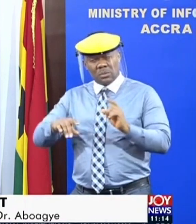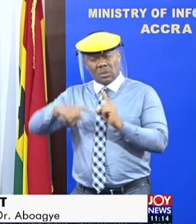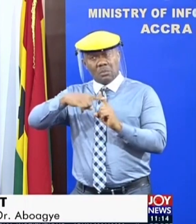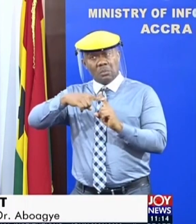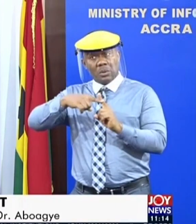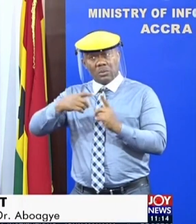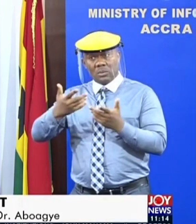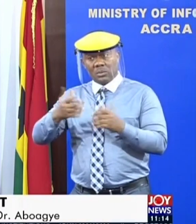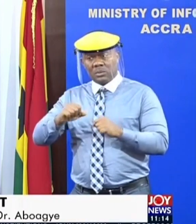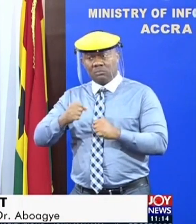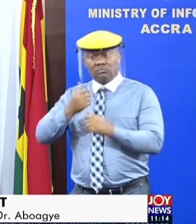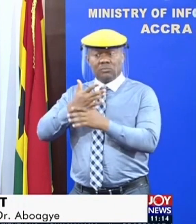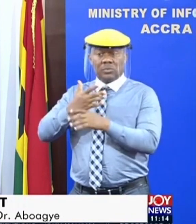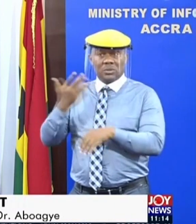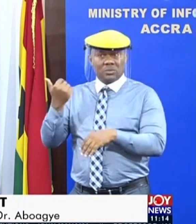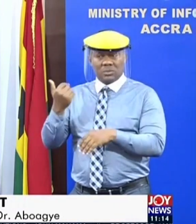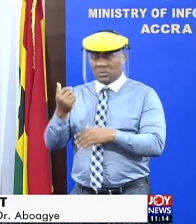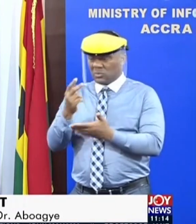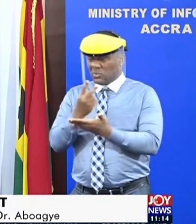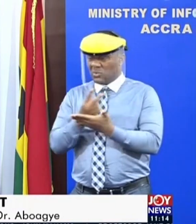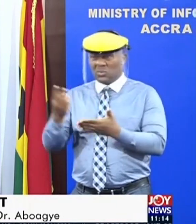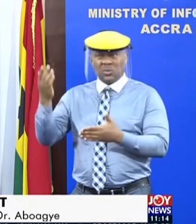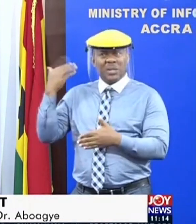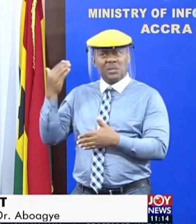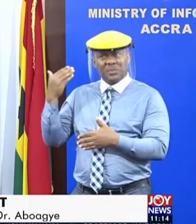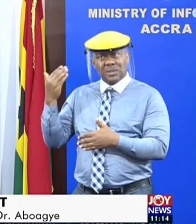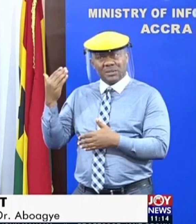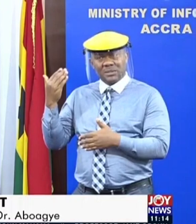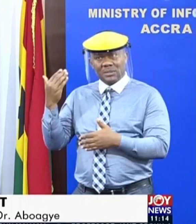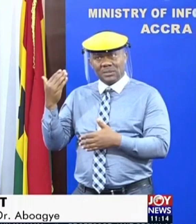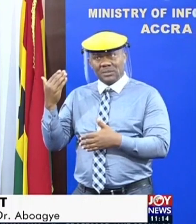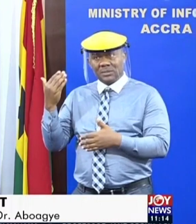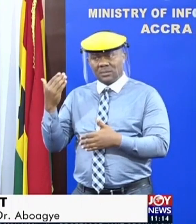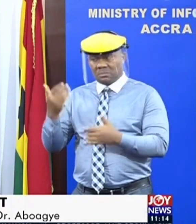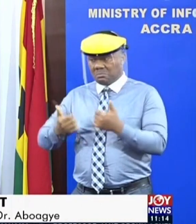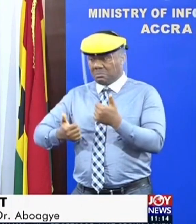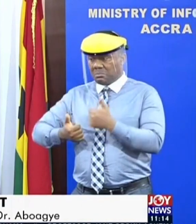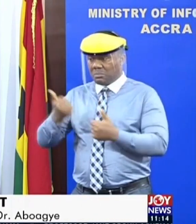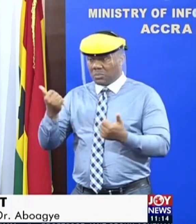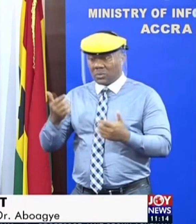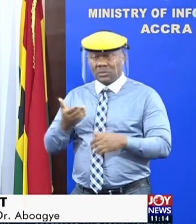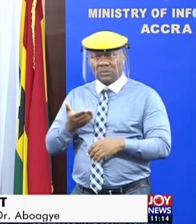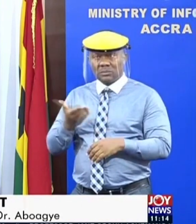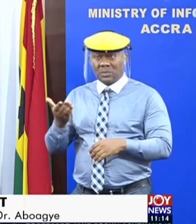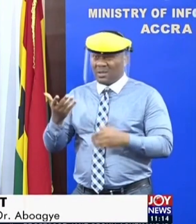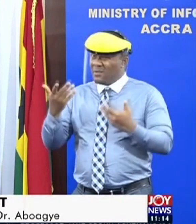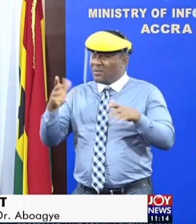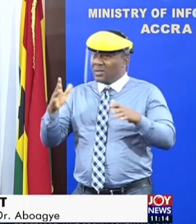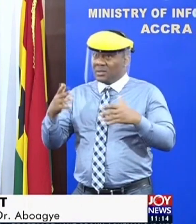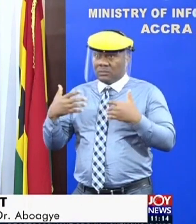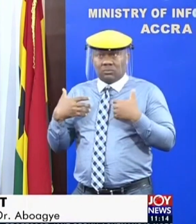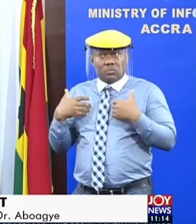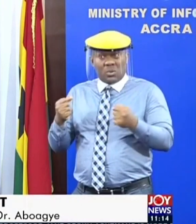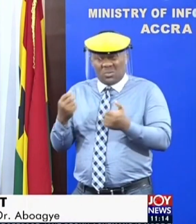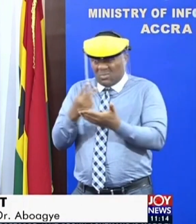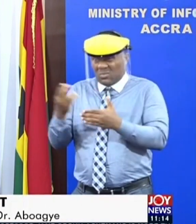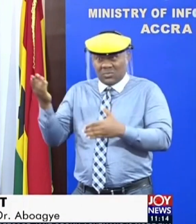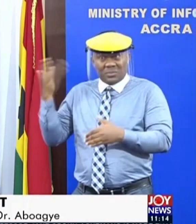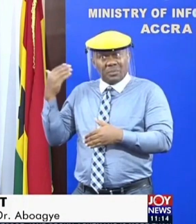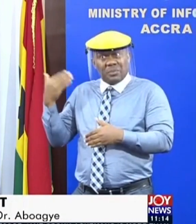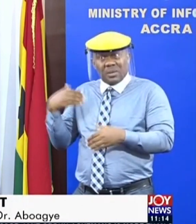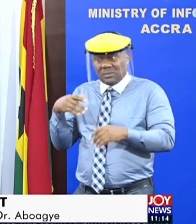who were taken about 2 weeks ago. And so a significant number of these people may have already